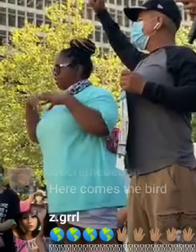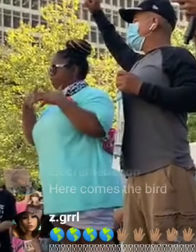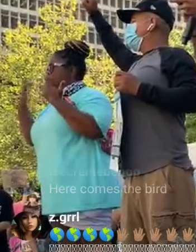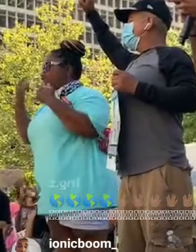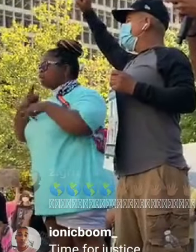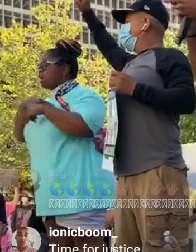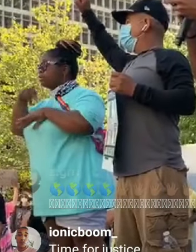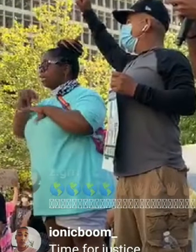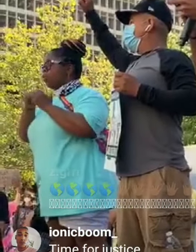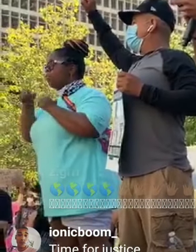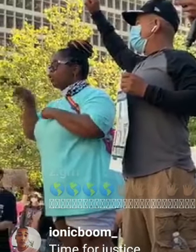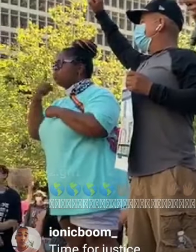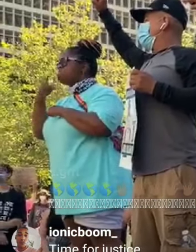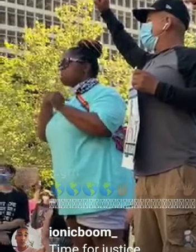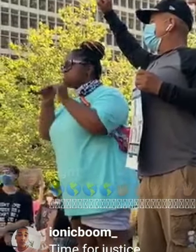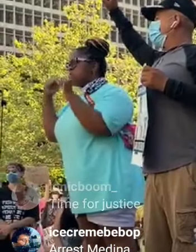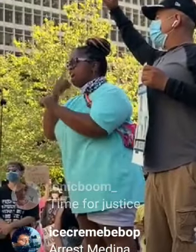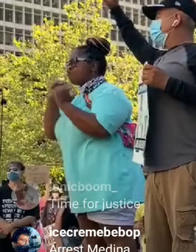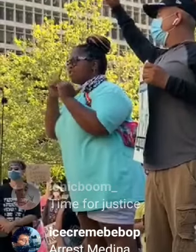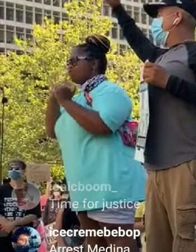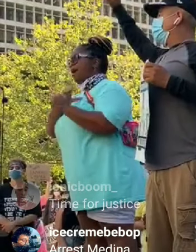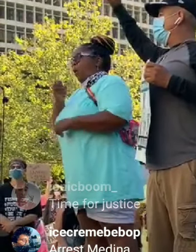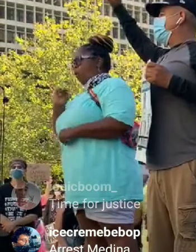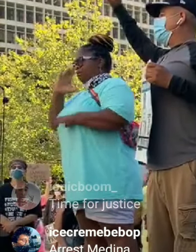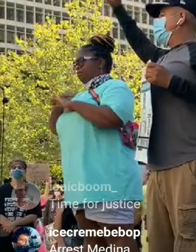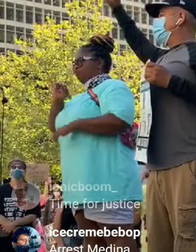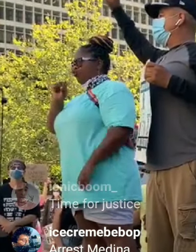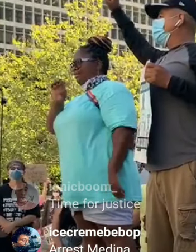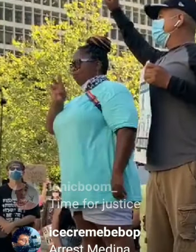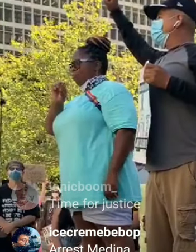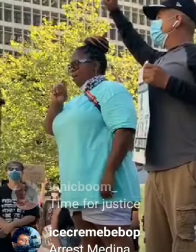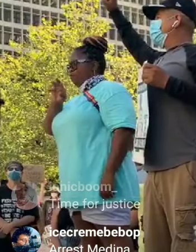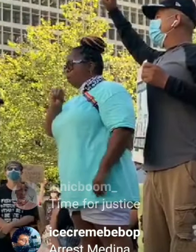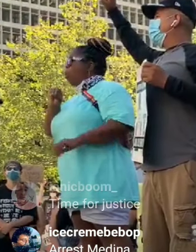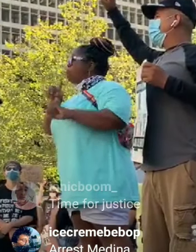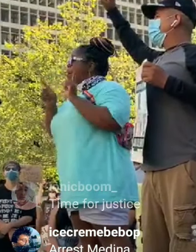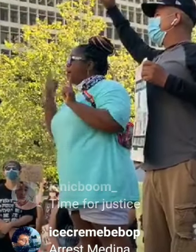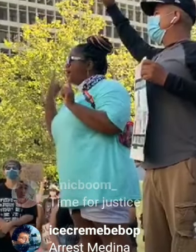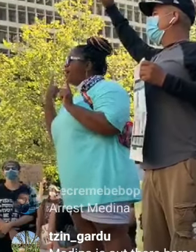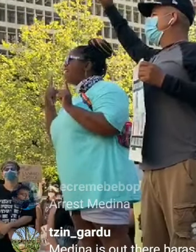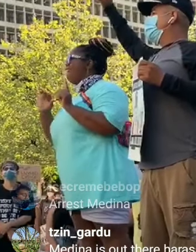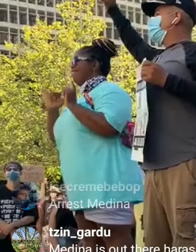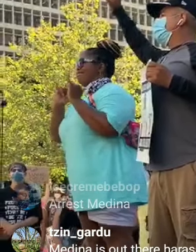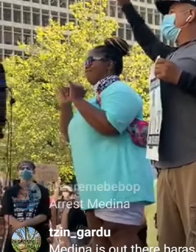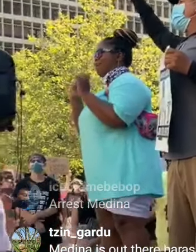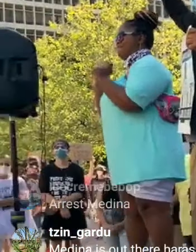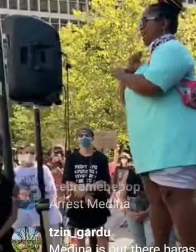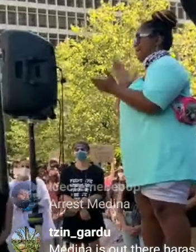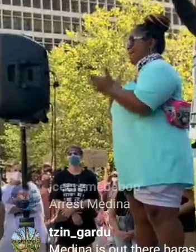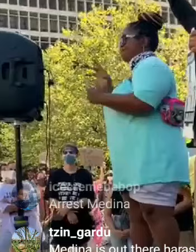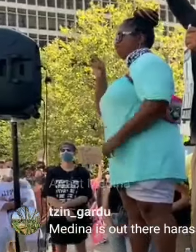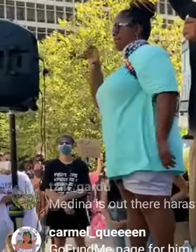because I will never stop fighting for justice for my own son, Jesse Romero. But I also know that we have a common fight against